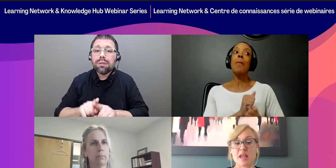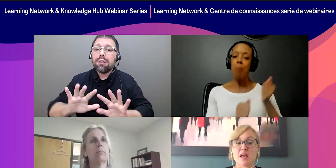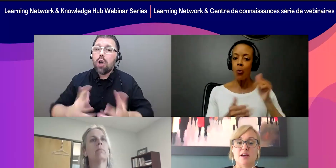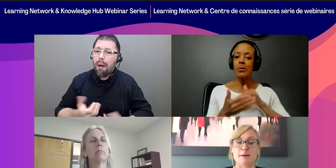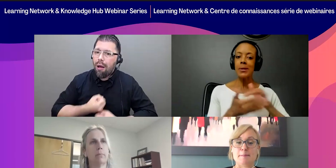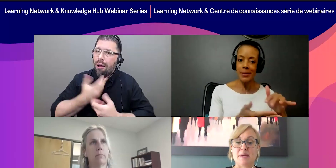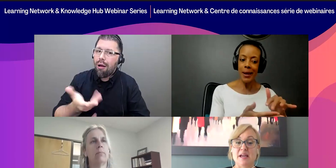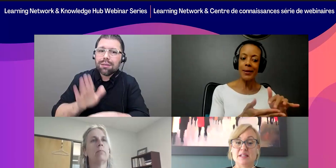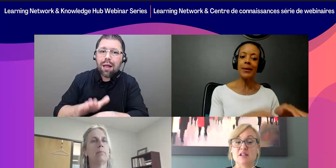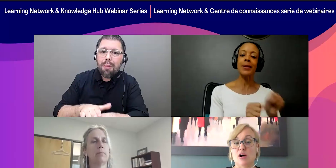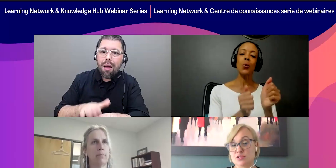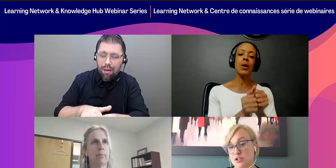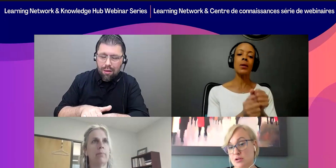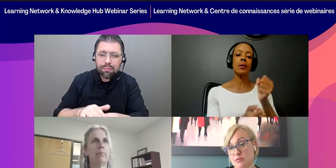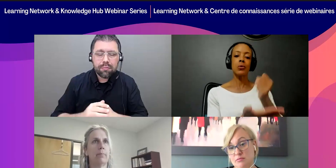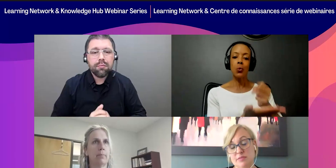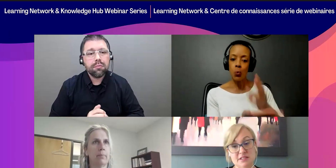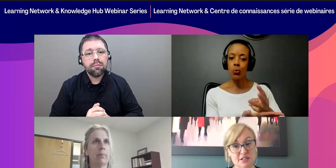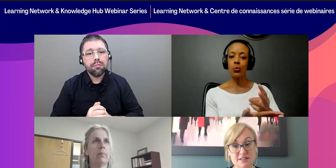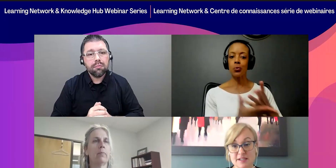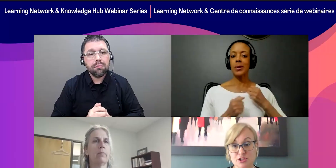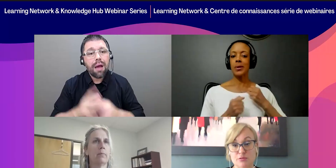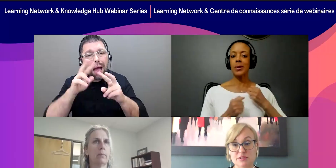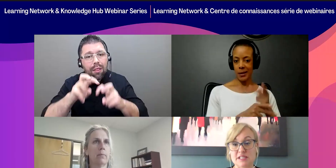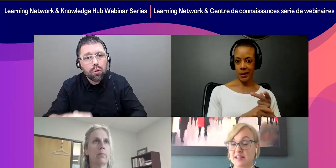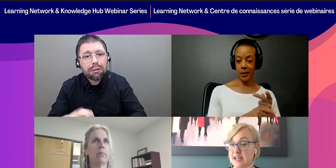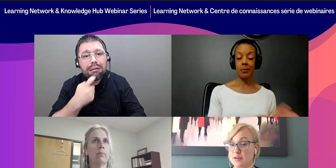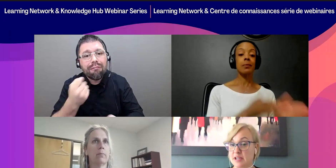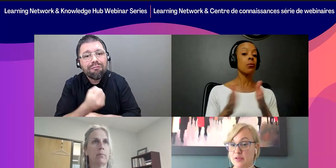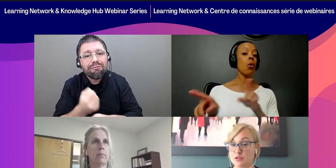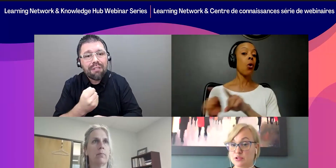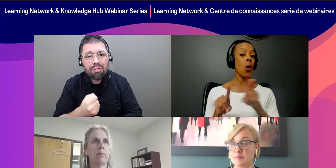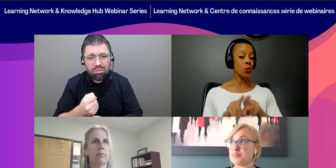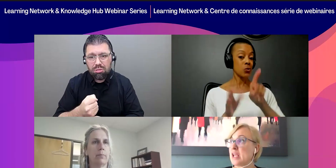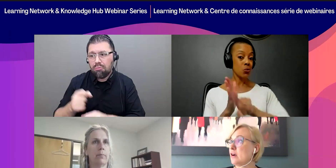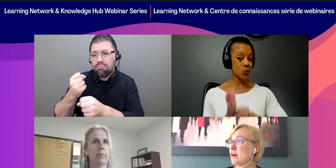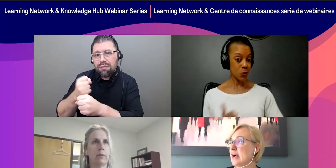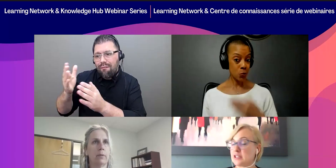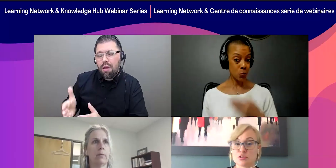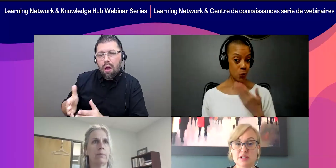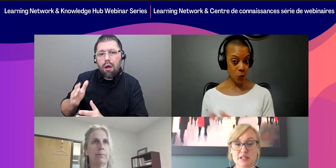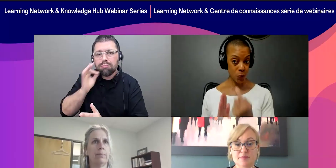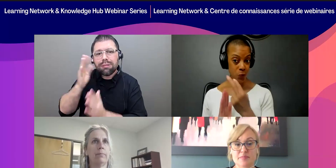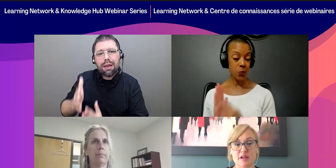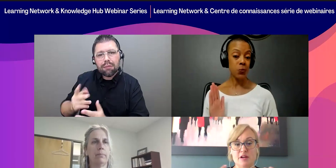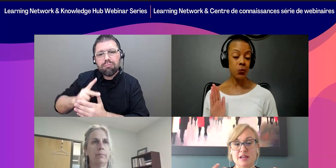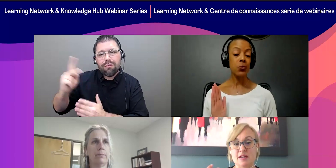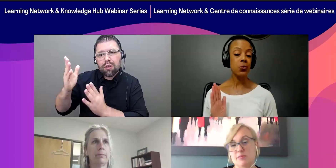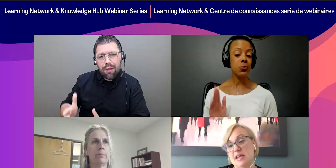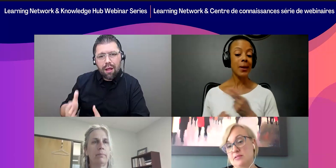workers. And also, many studies have shown that caregivers